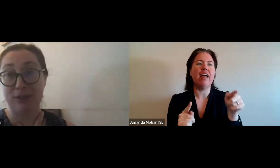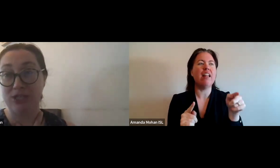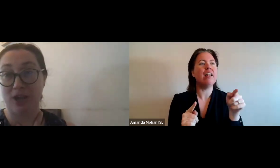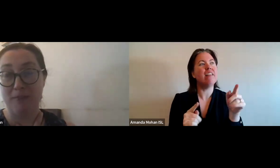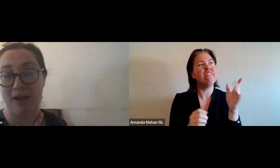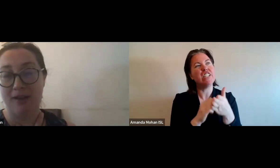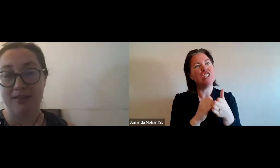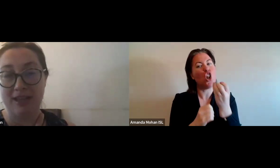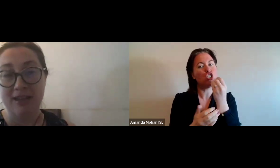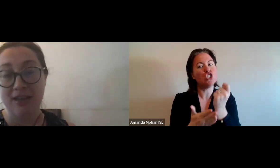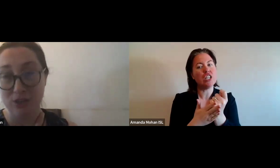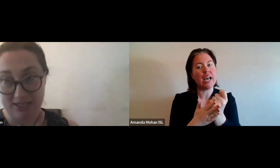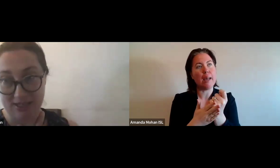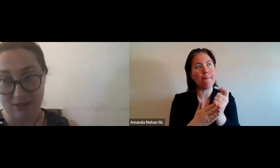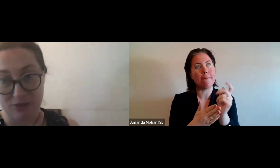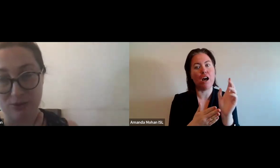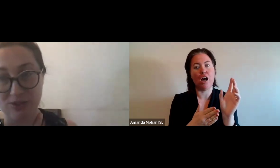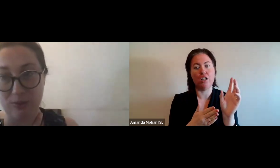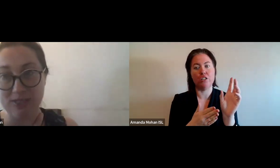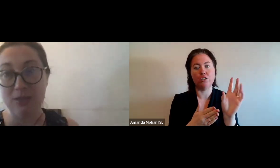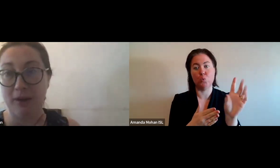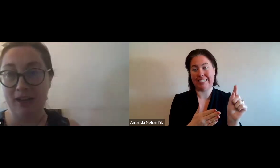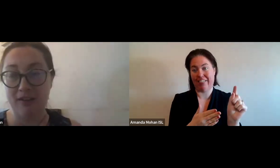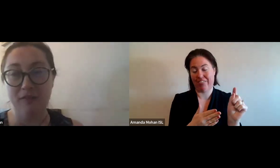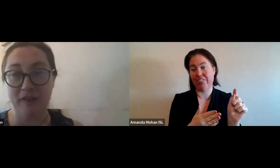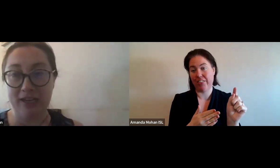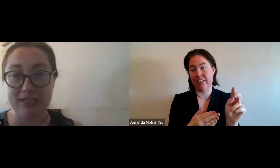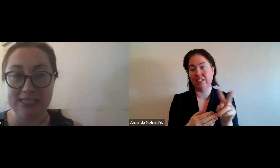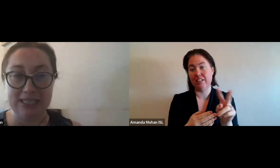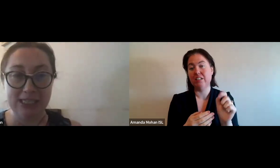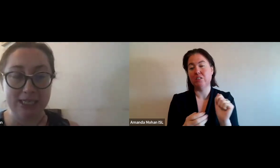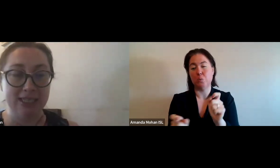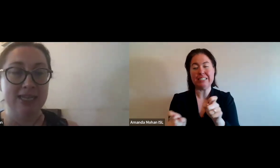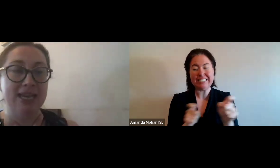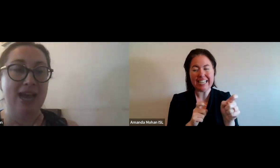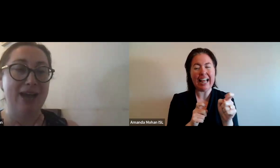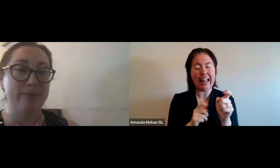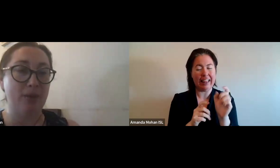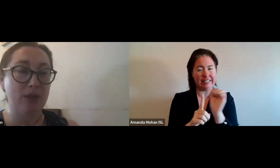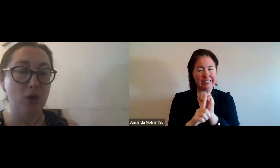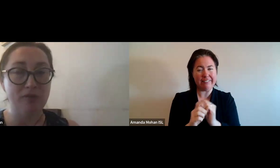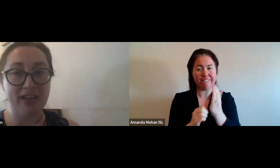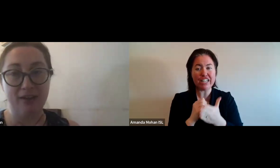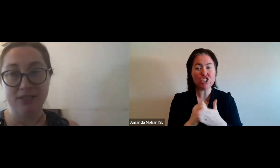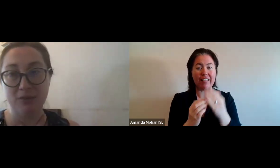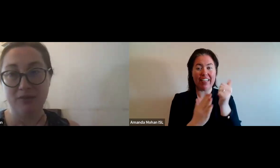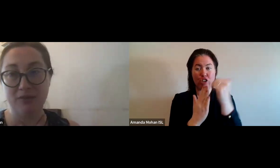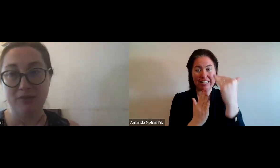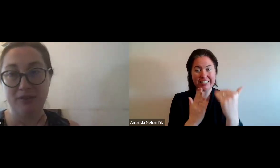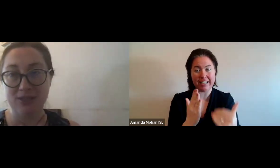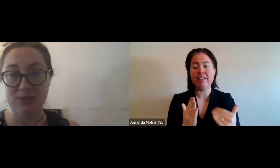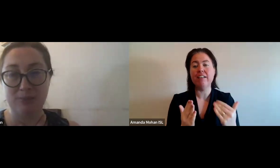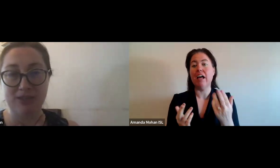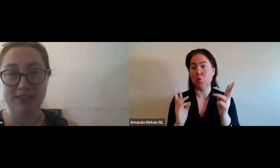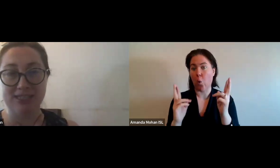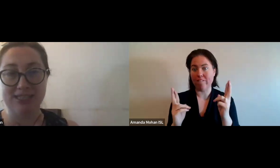probably at lunchtime on the 20th of June. So we're still working on finalising the agenda, and we'll hopefully have some of